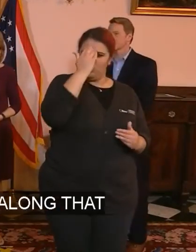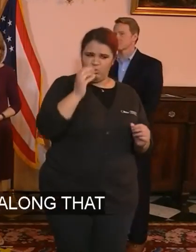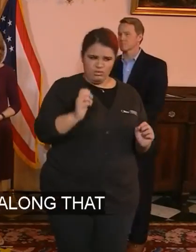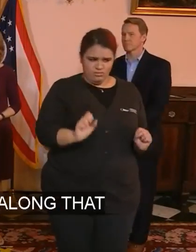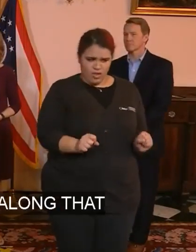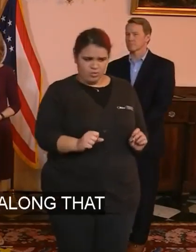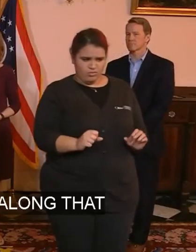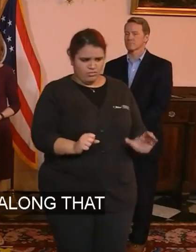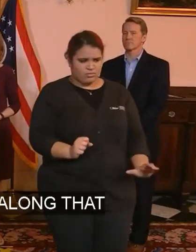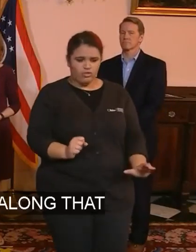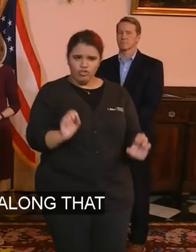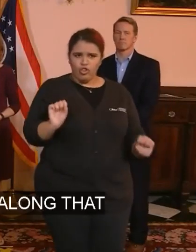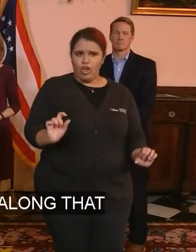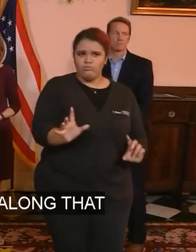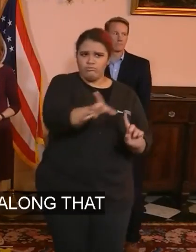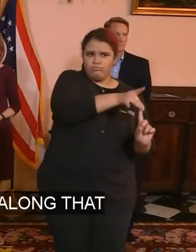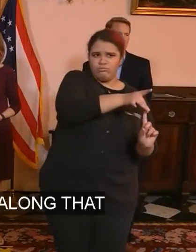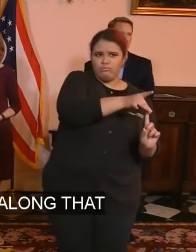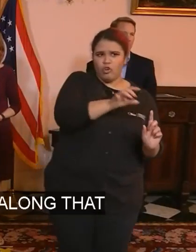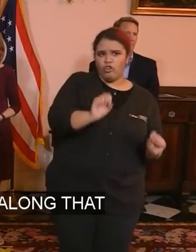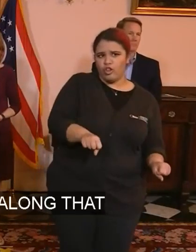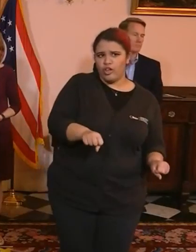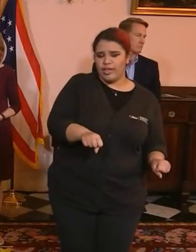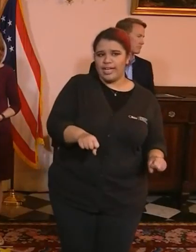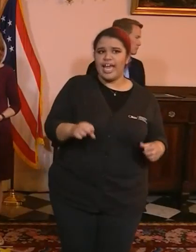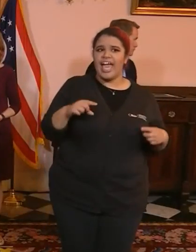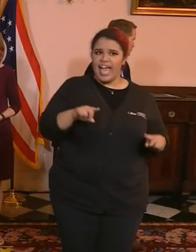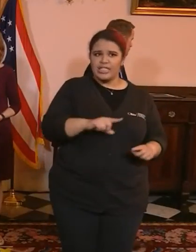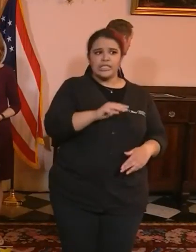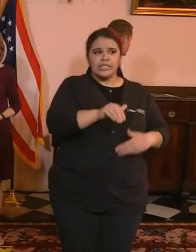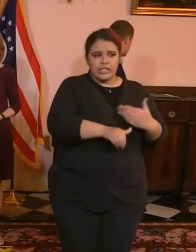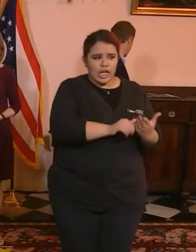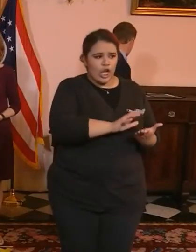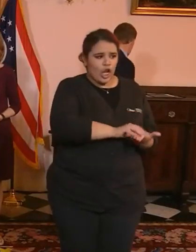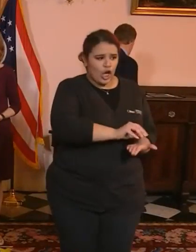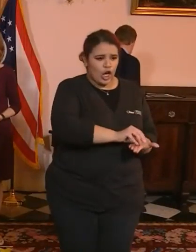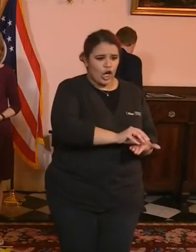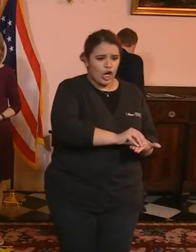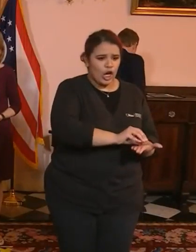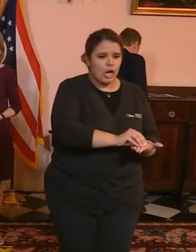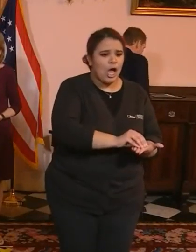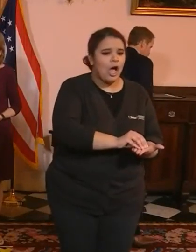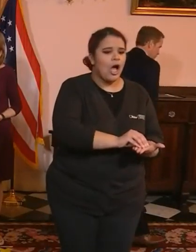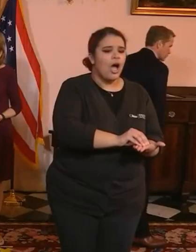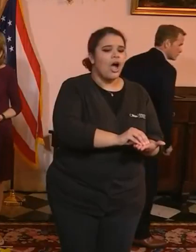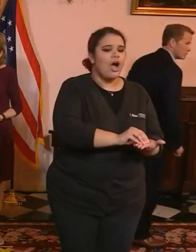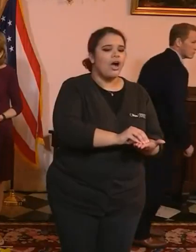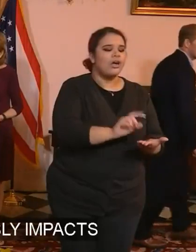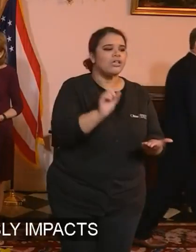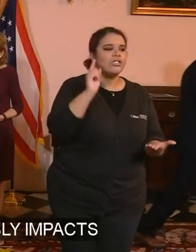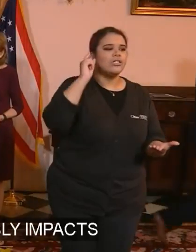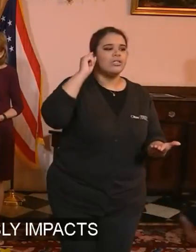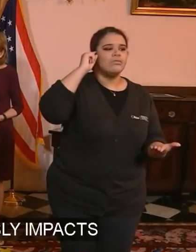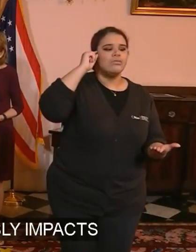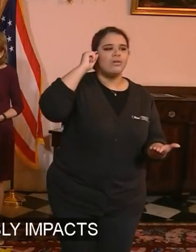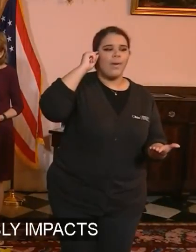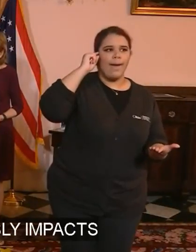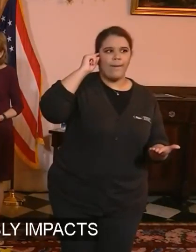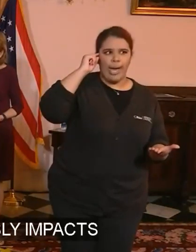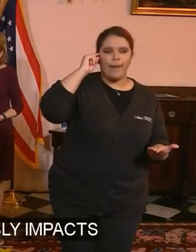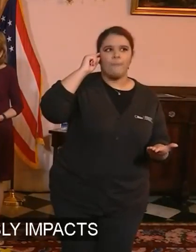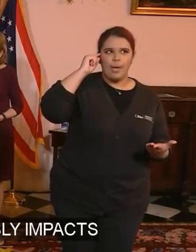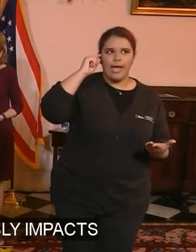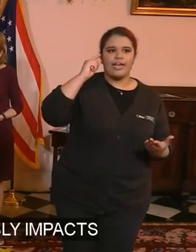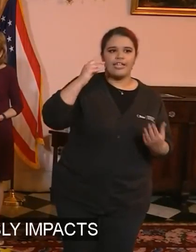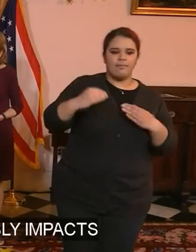every new fact we get obviously impacts the way we analyze things, but it's not a surprise.